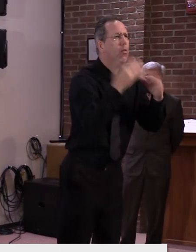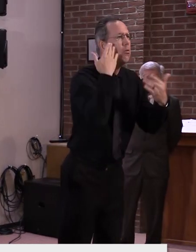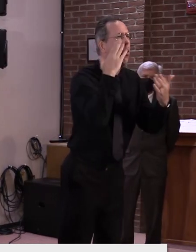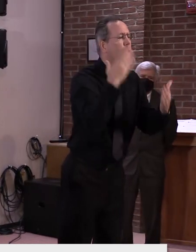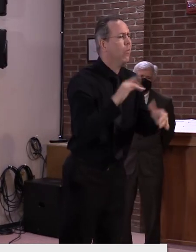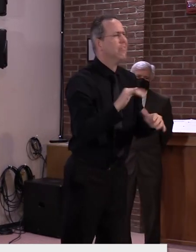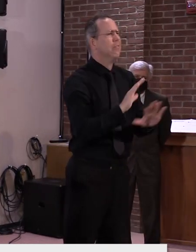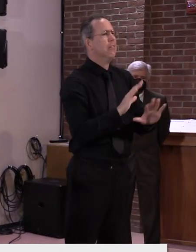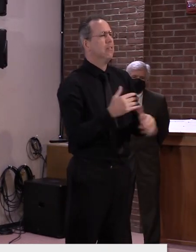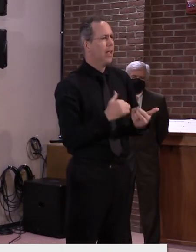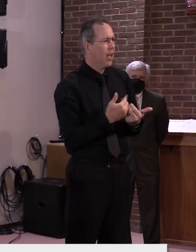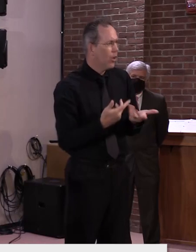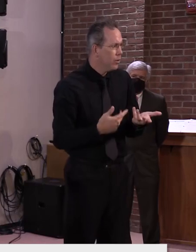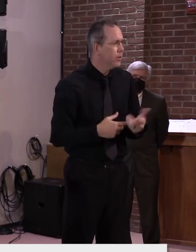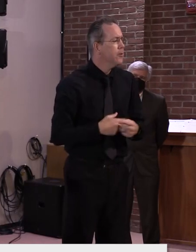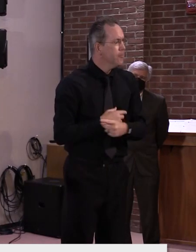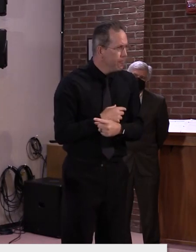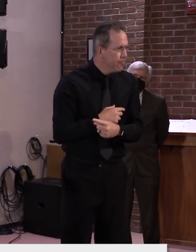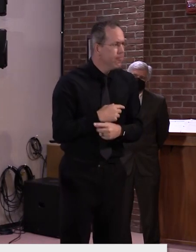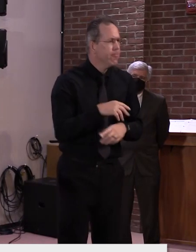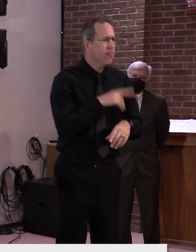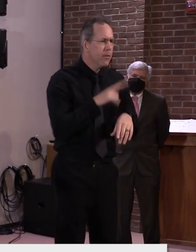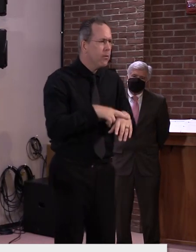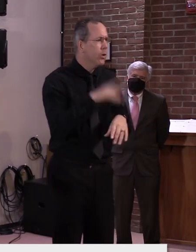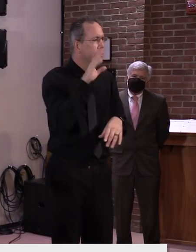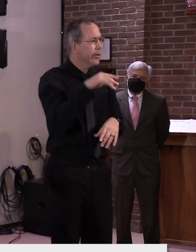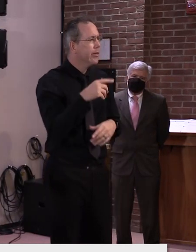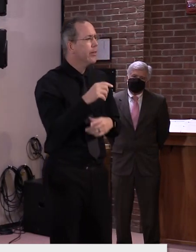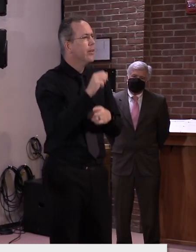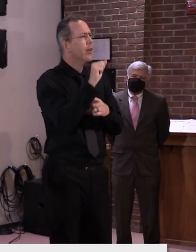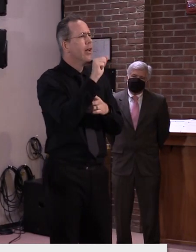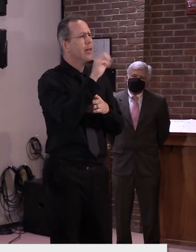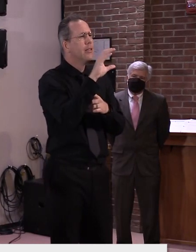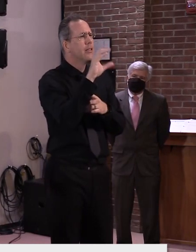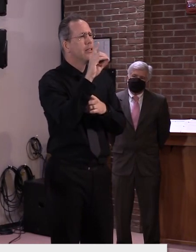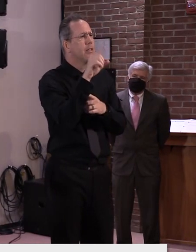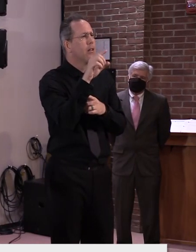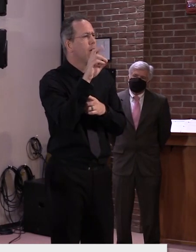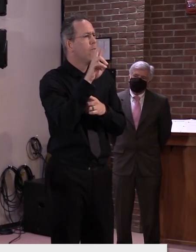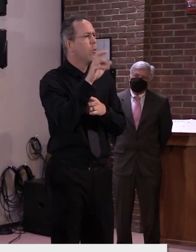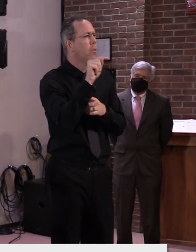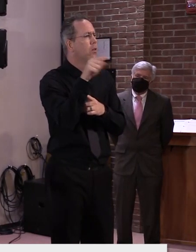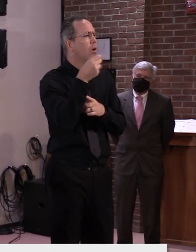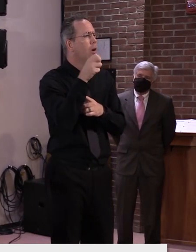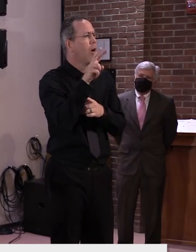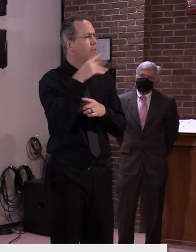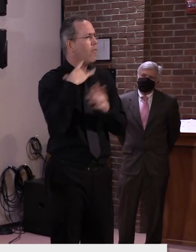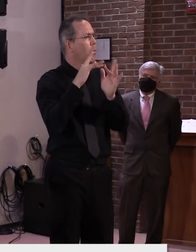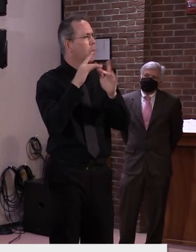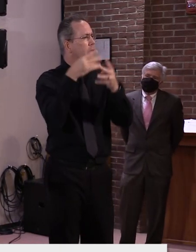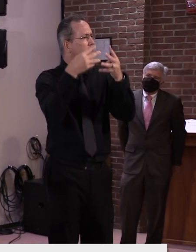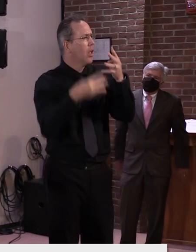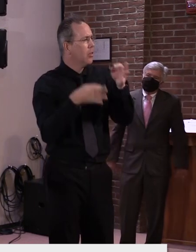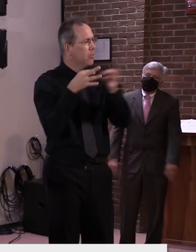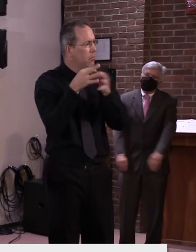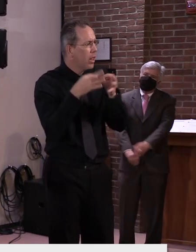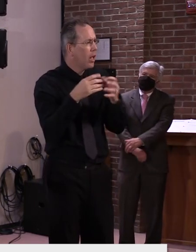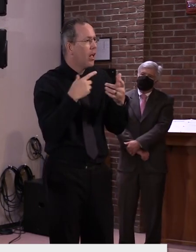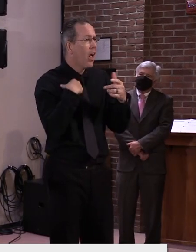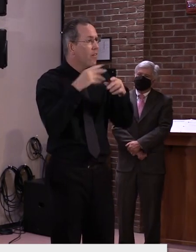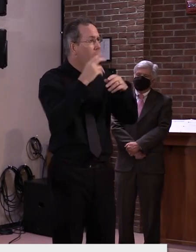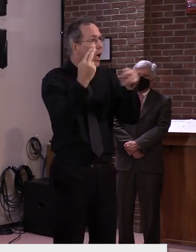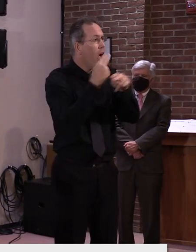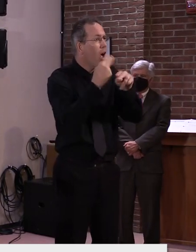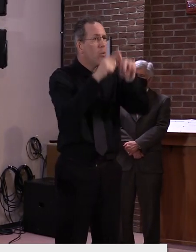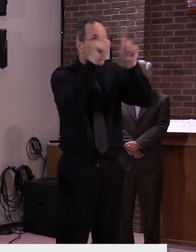right direction as well. And we have signage on the interstate, obviously, but you know, marketing is difficult